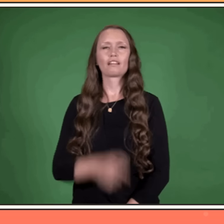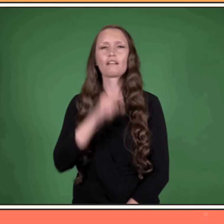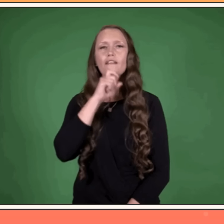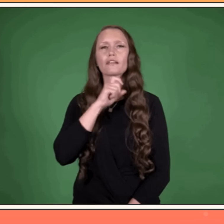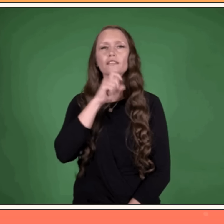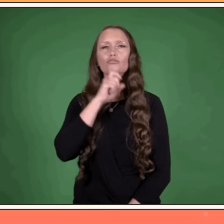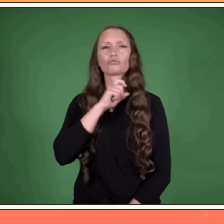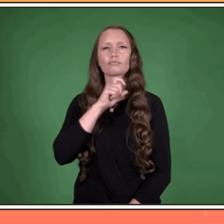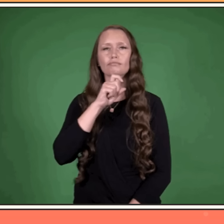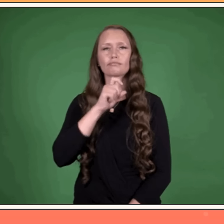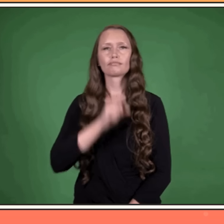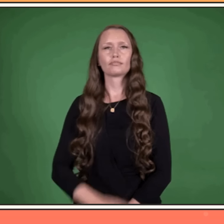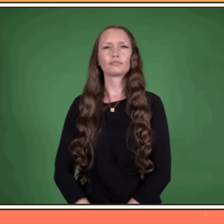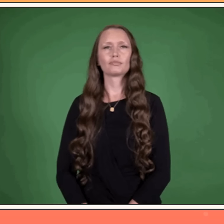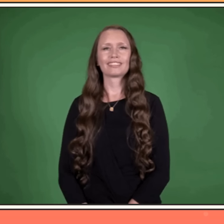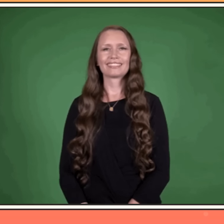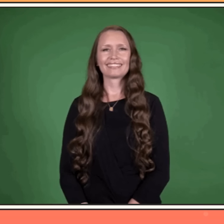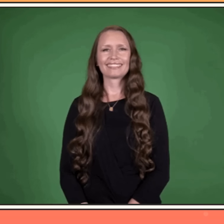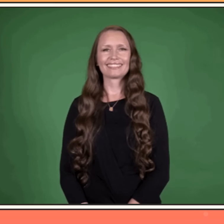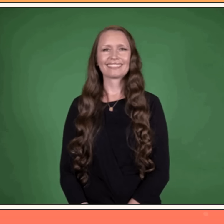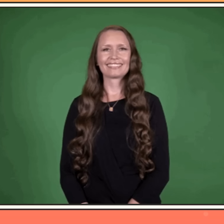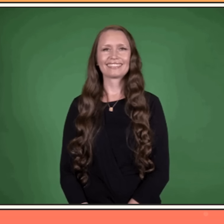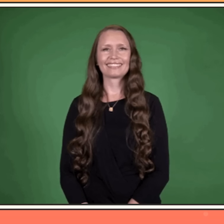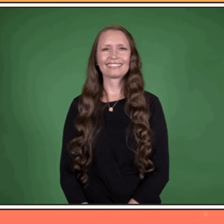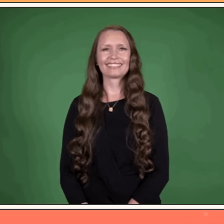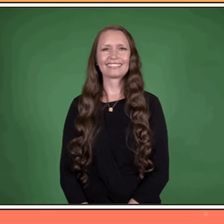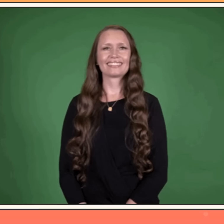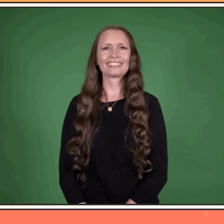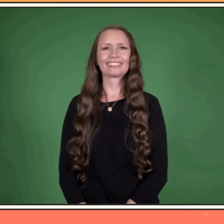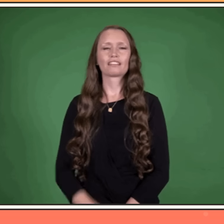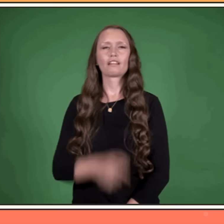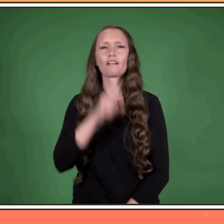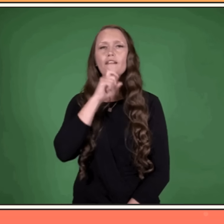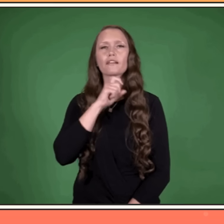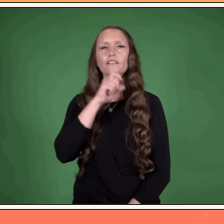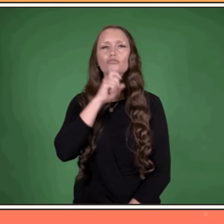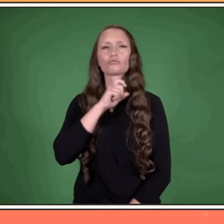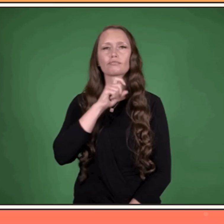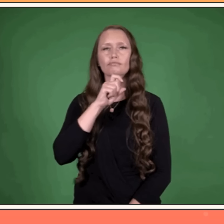A frozen treat that melts fast in the heat.